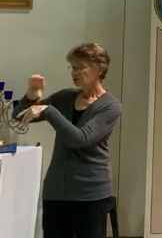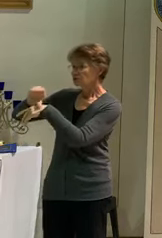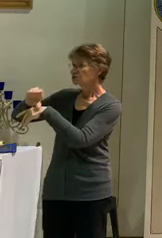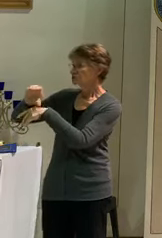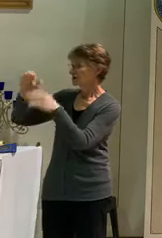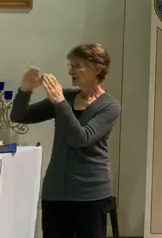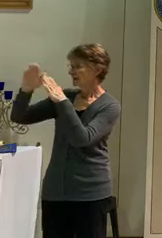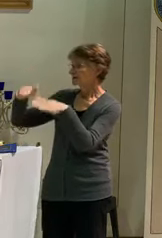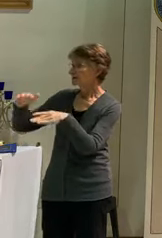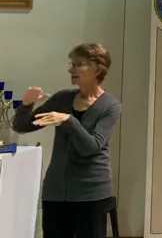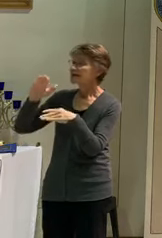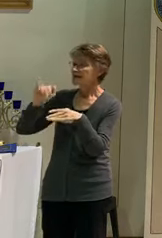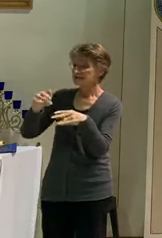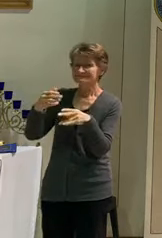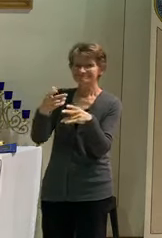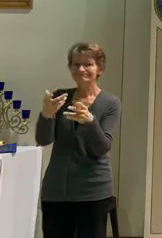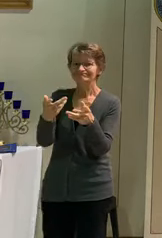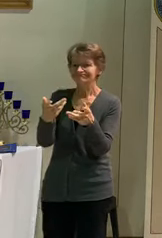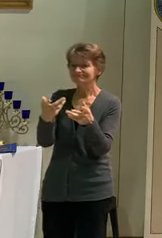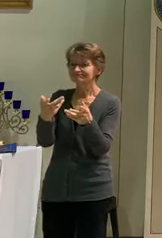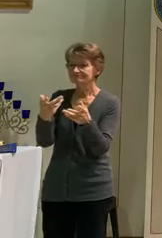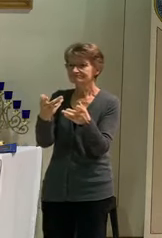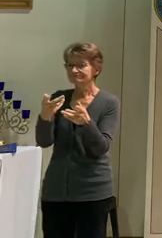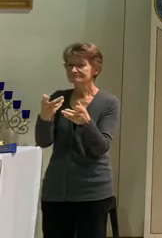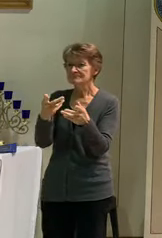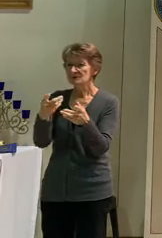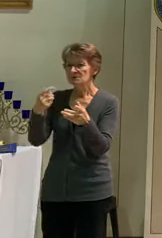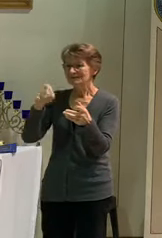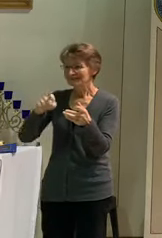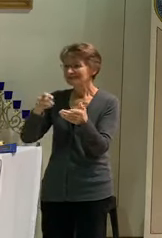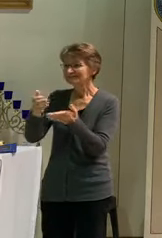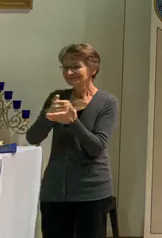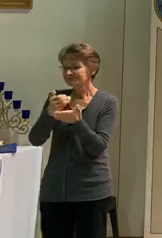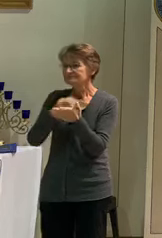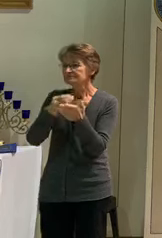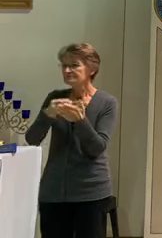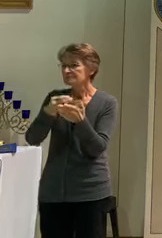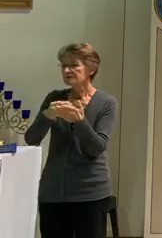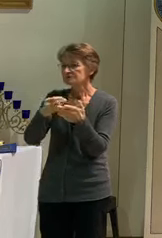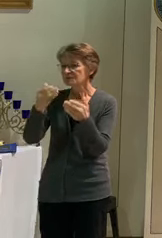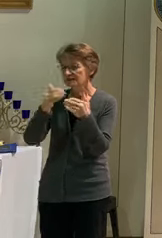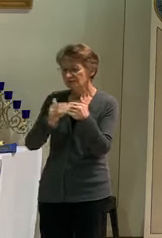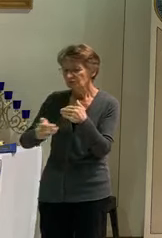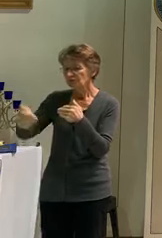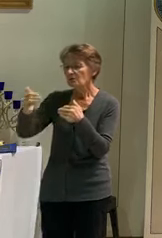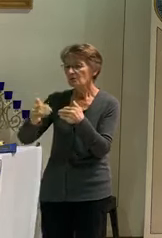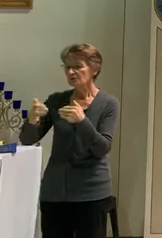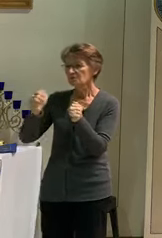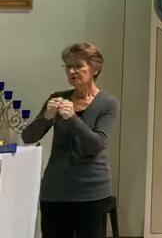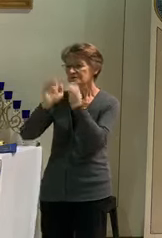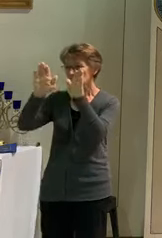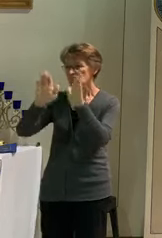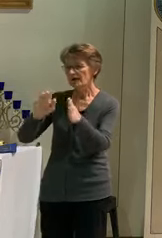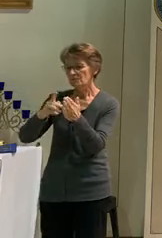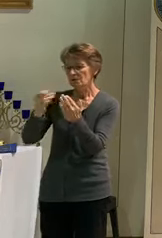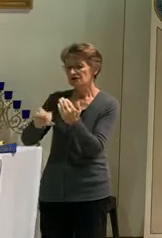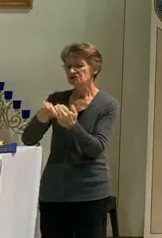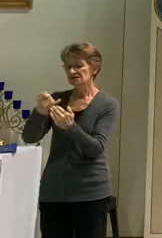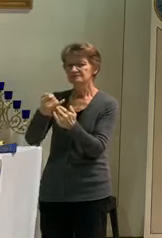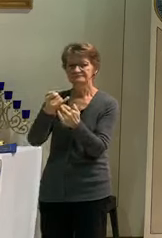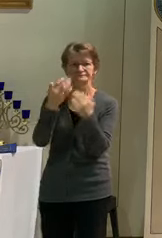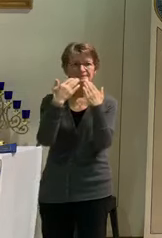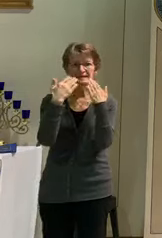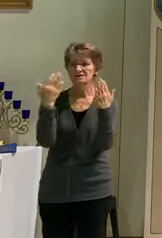brief note to you, but please watch the bulletin for more information as we move forward with this great project. Thank